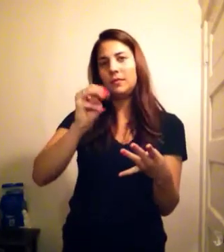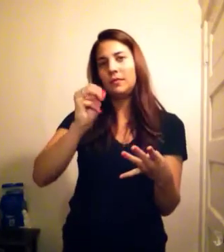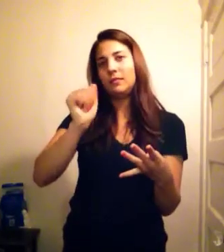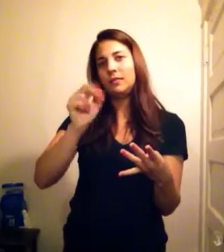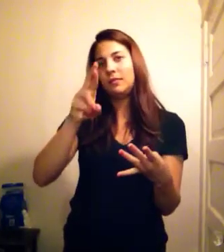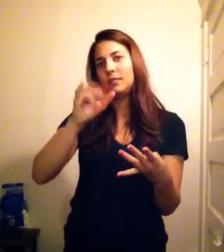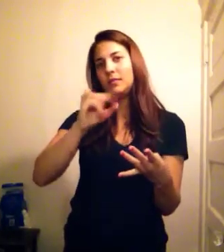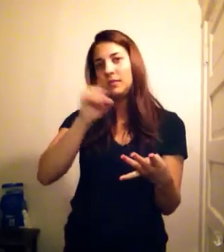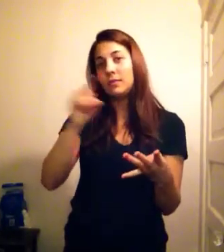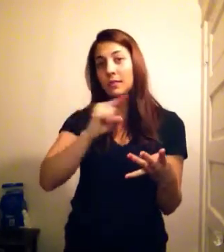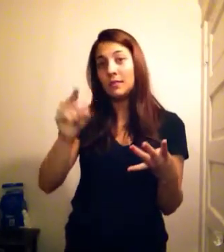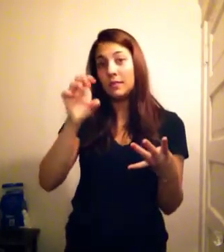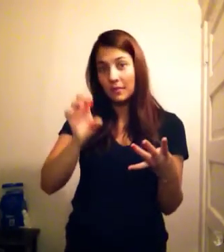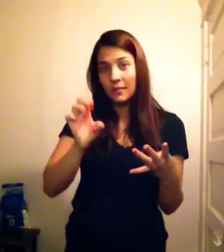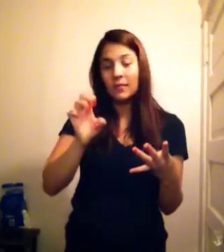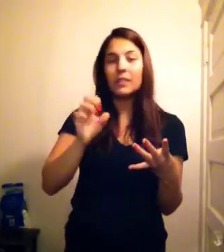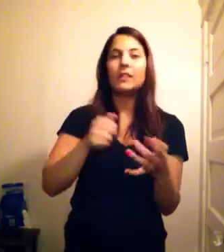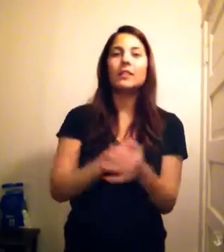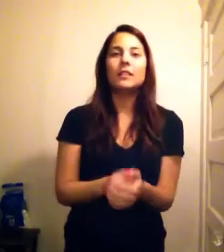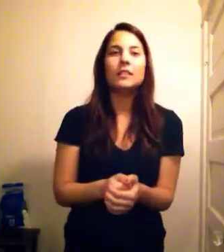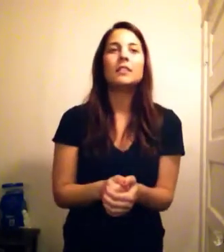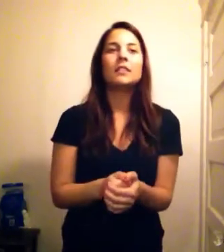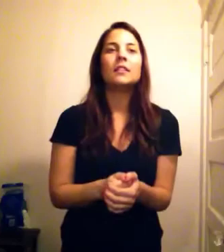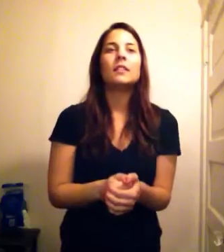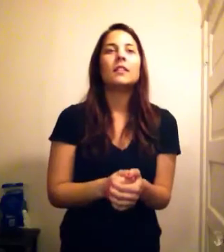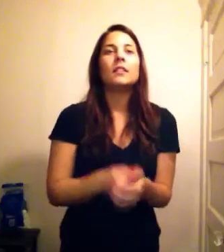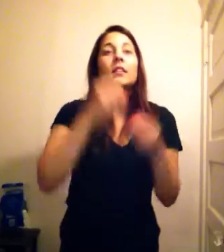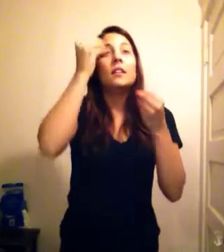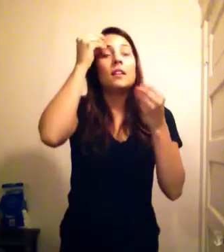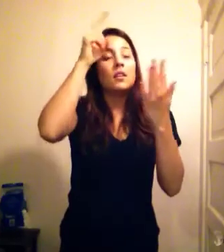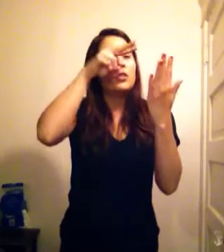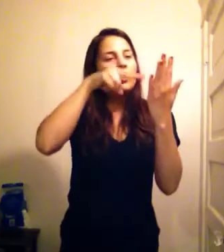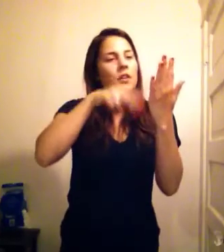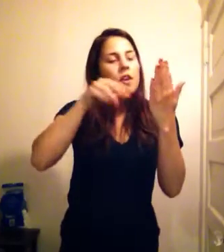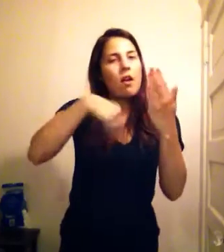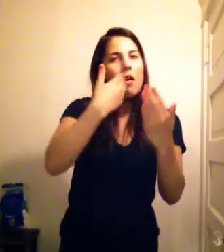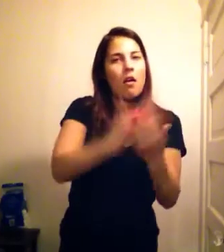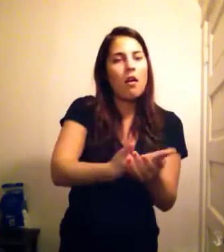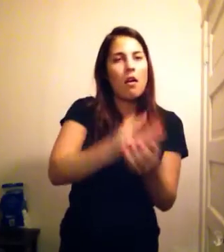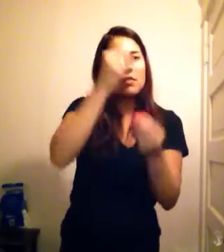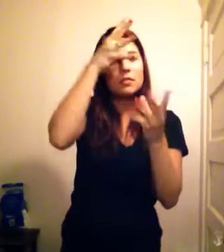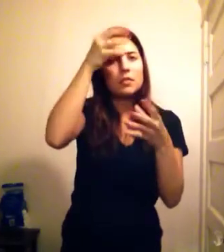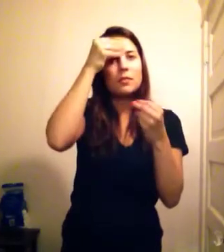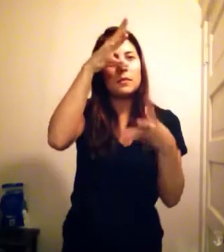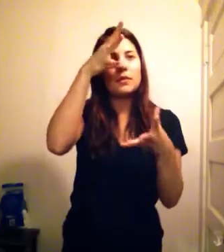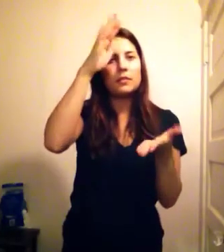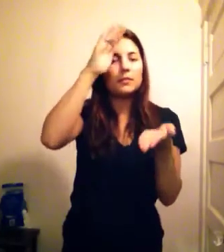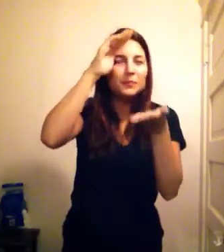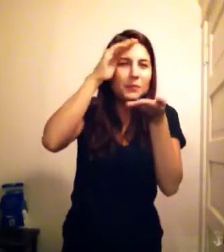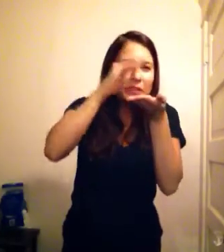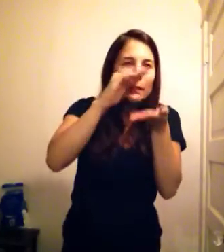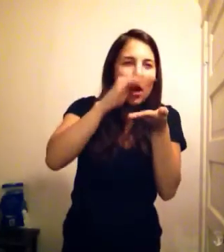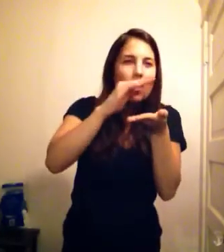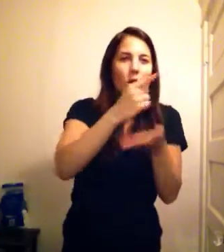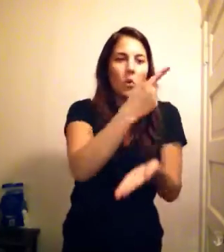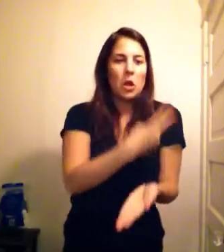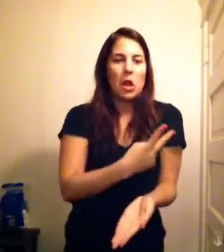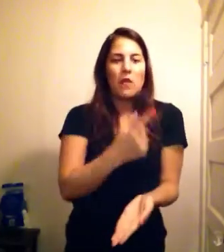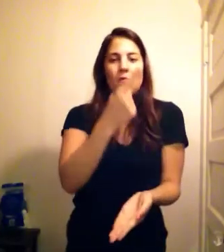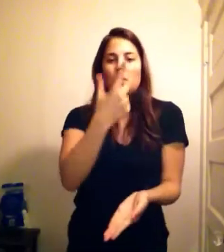using a half, 1/3, 1/4 of the space used by the author. Next, try to explain it using 4 sentences.